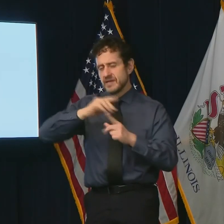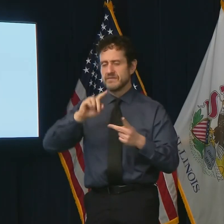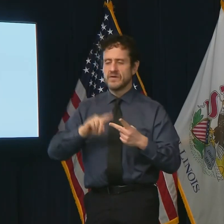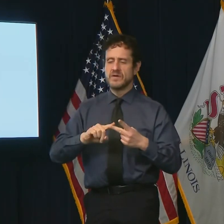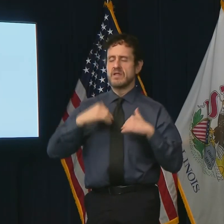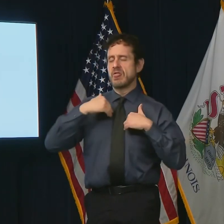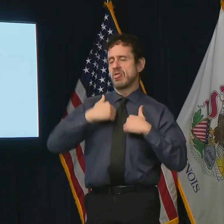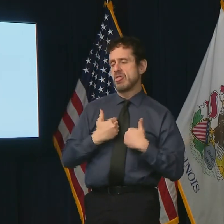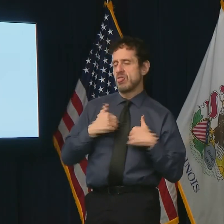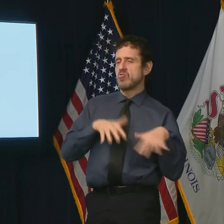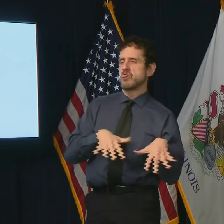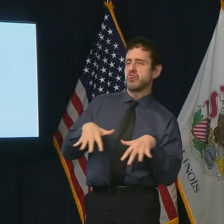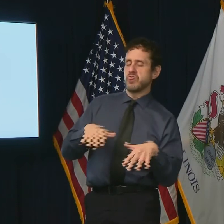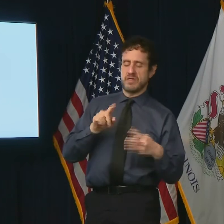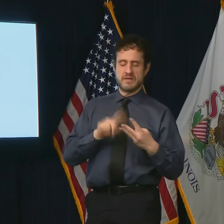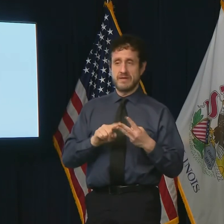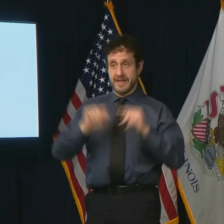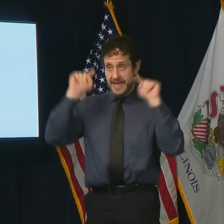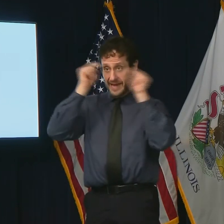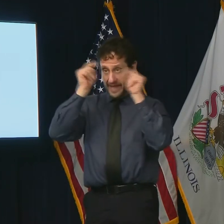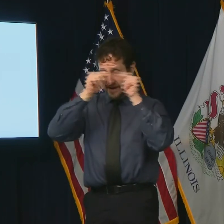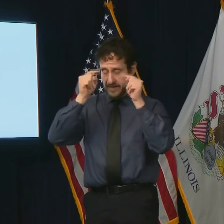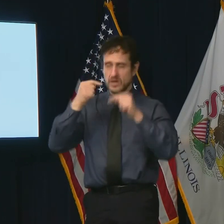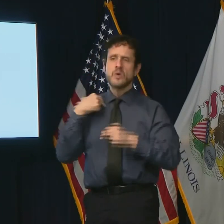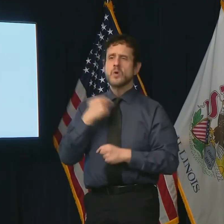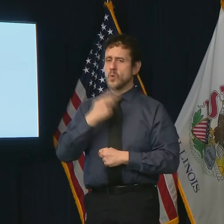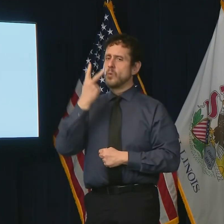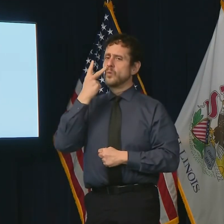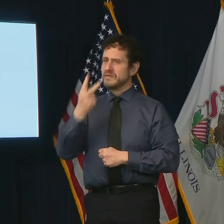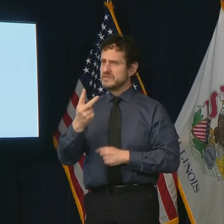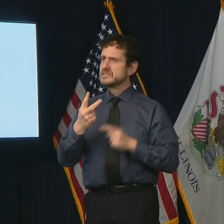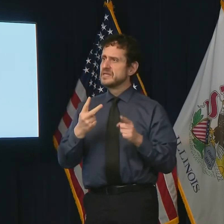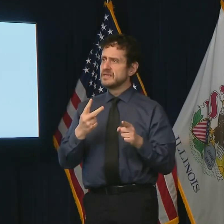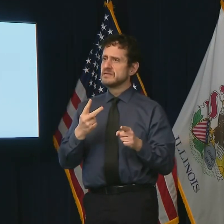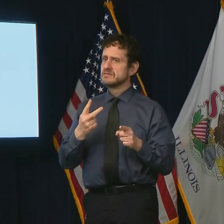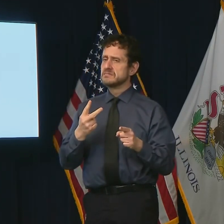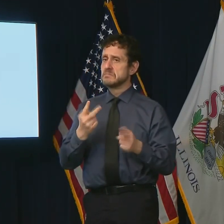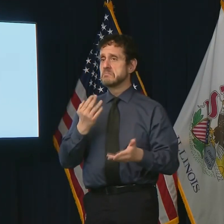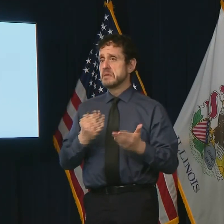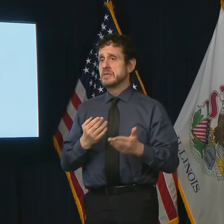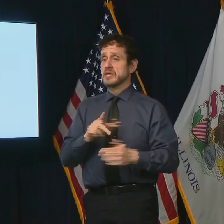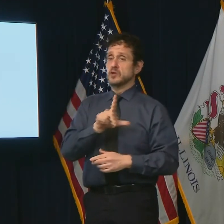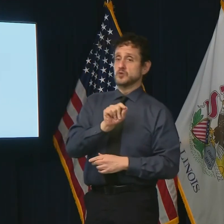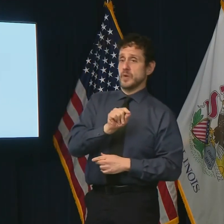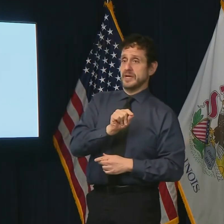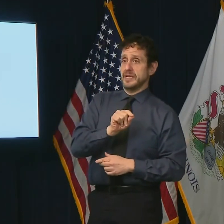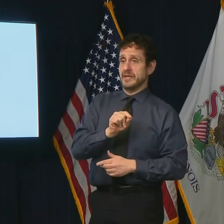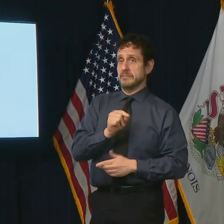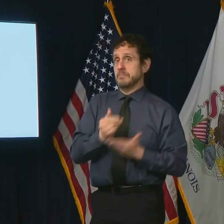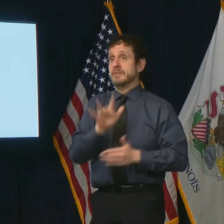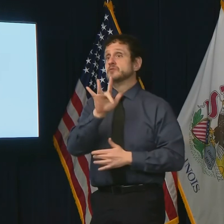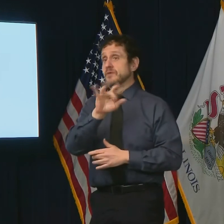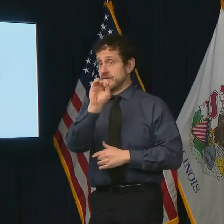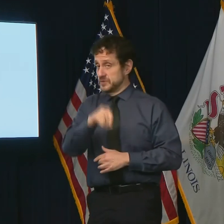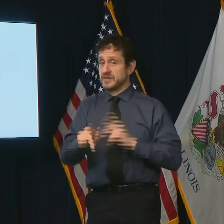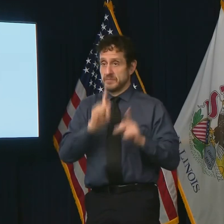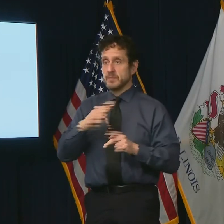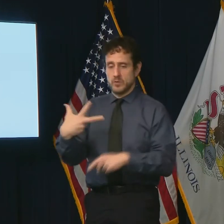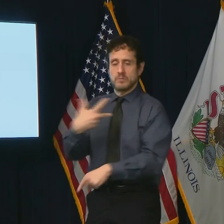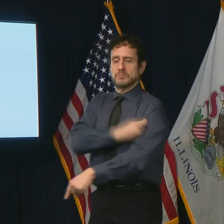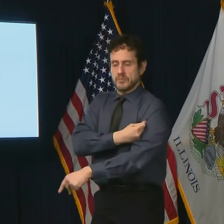malaise, headache. And we have seen that up to, in the highest numbers, 20-25% of the people. And so